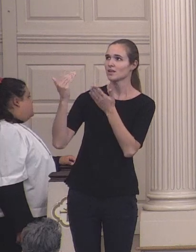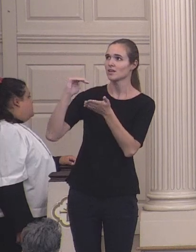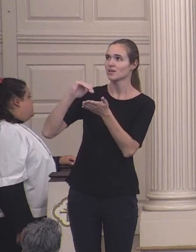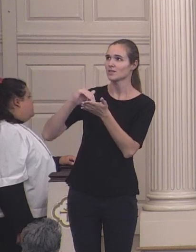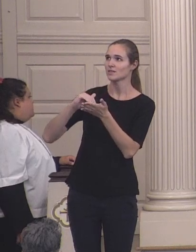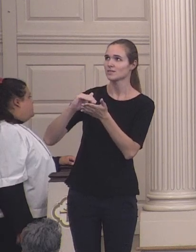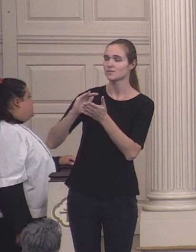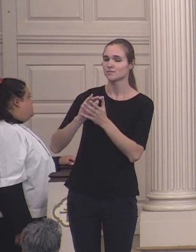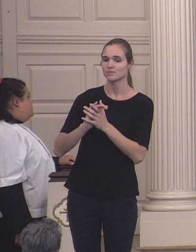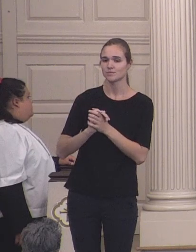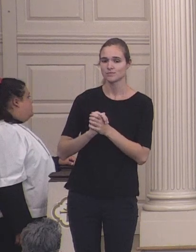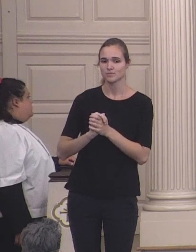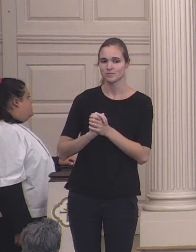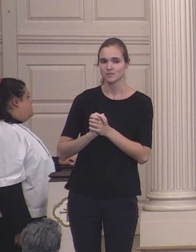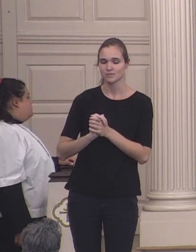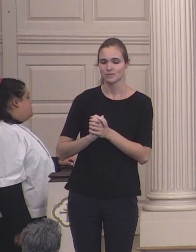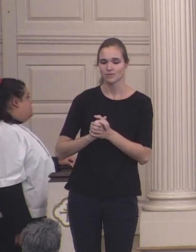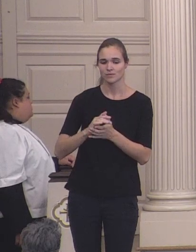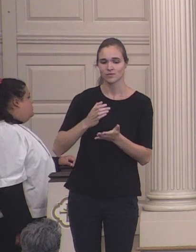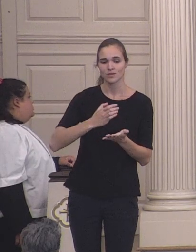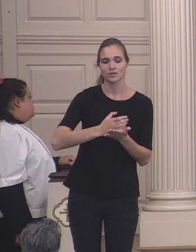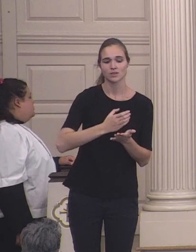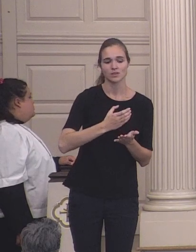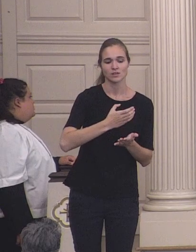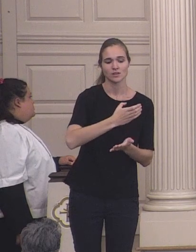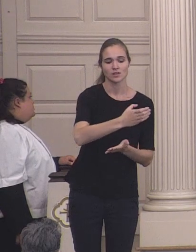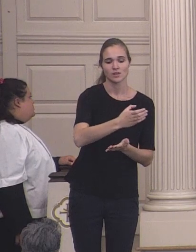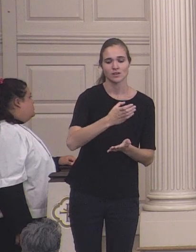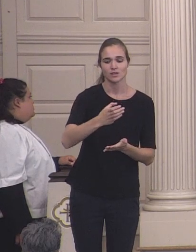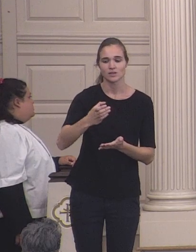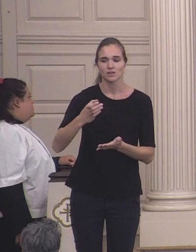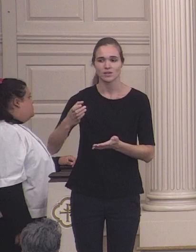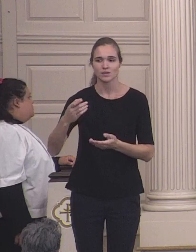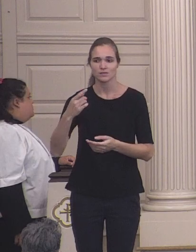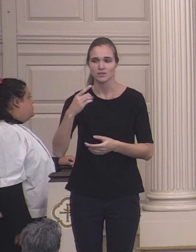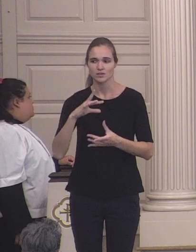thanks, he gave it to his disciples, saying,